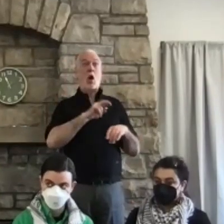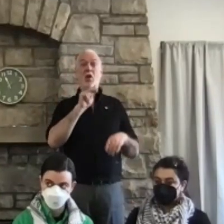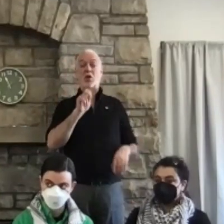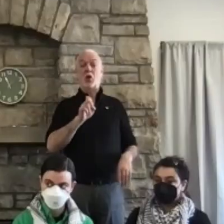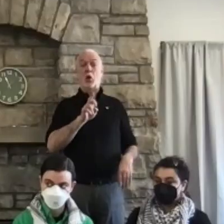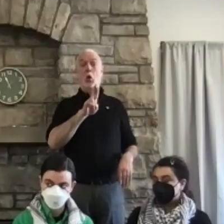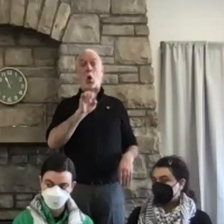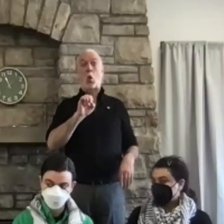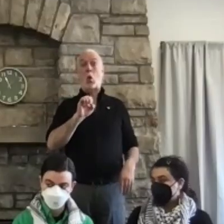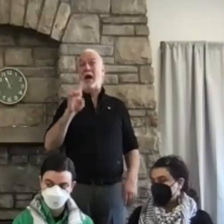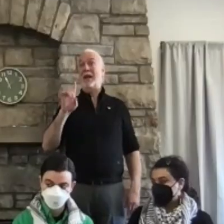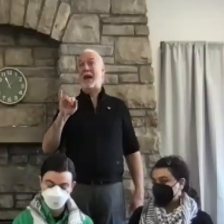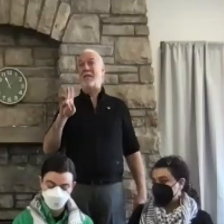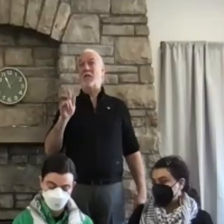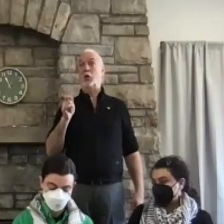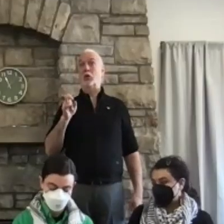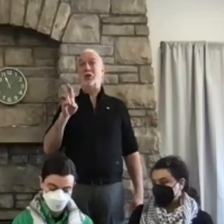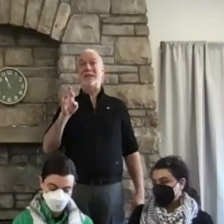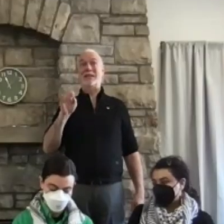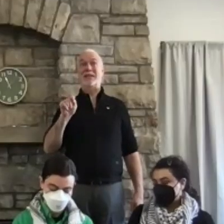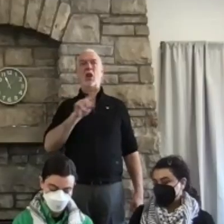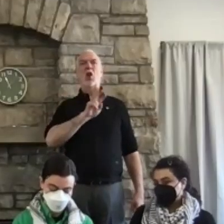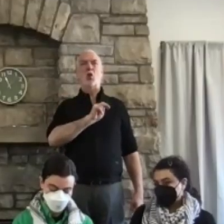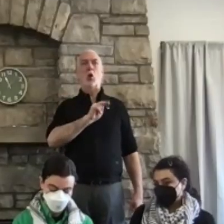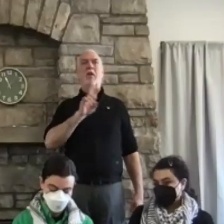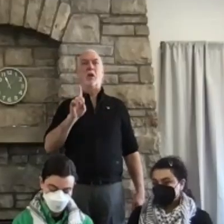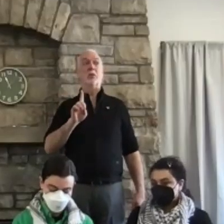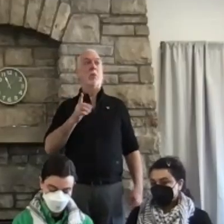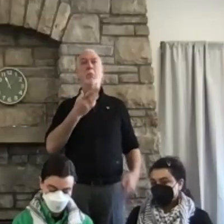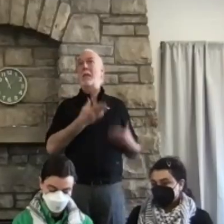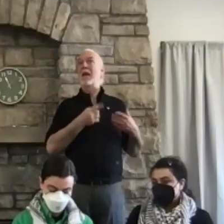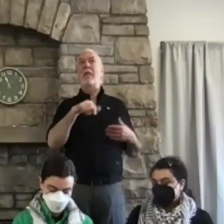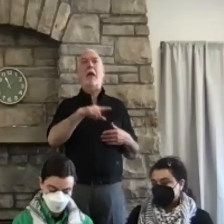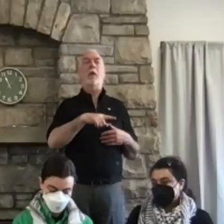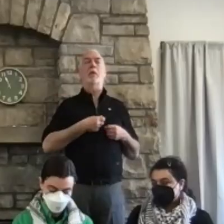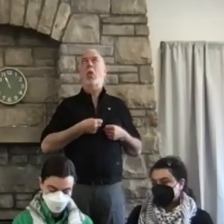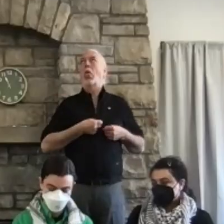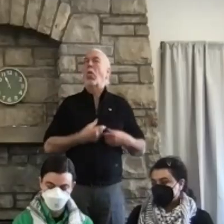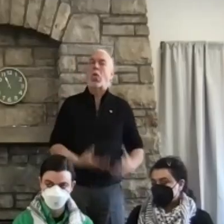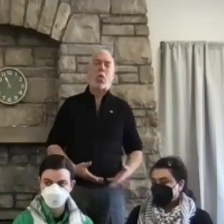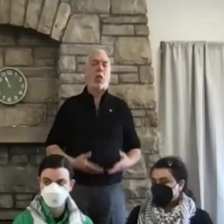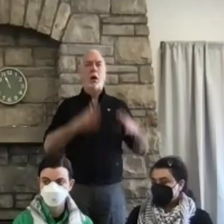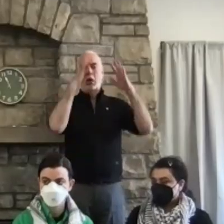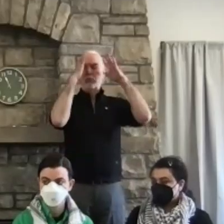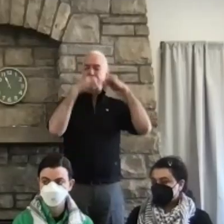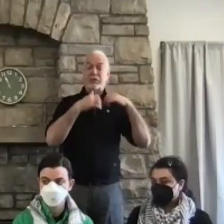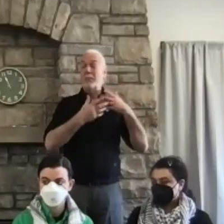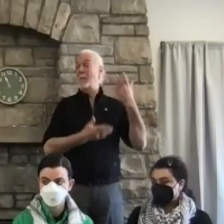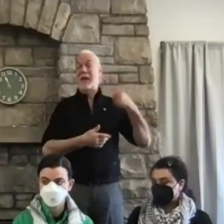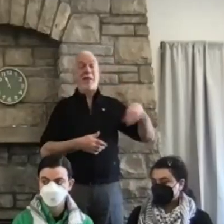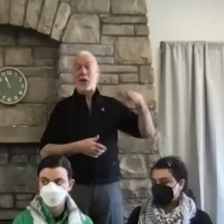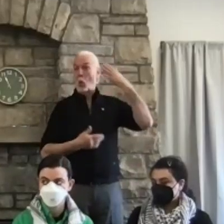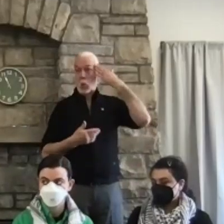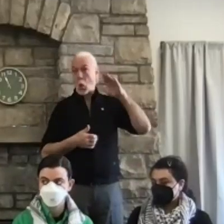overwhelmed and, you know, having classic burnout phases that they don't even know they're neurodivergent because